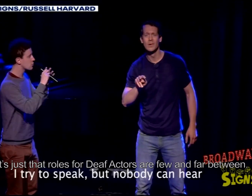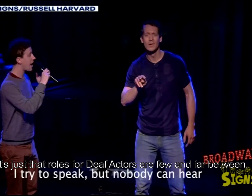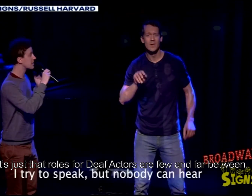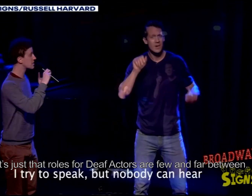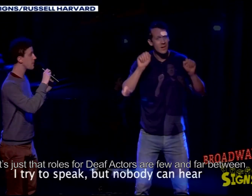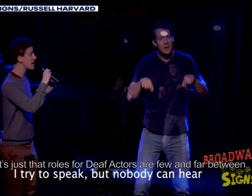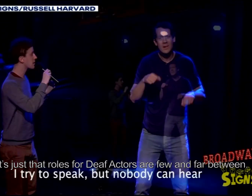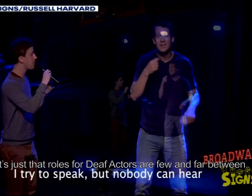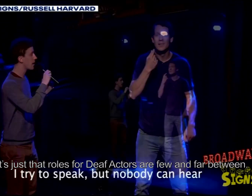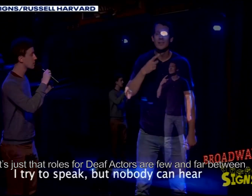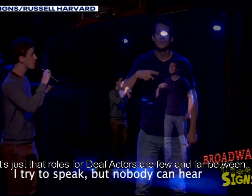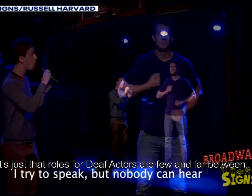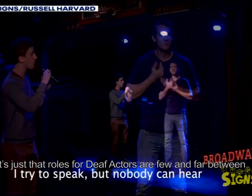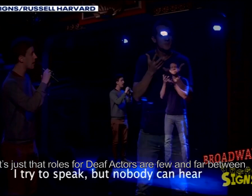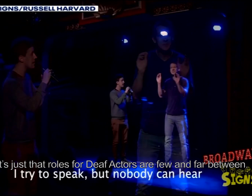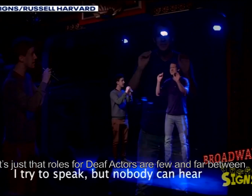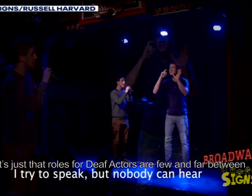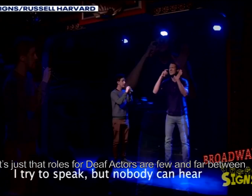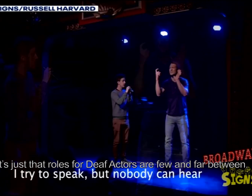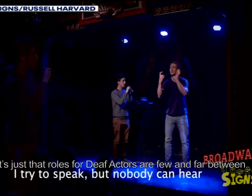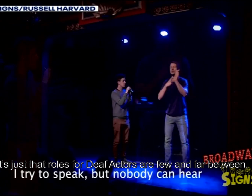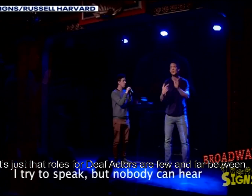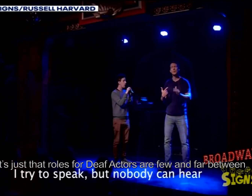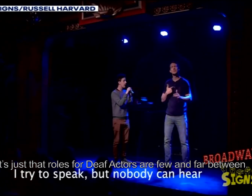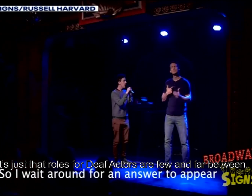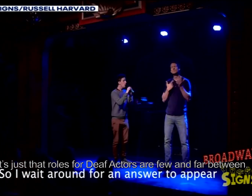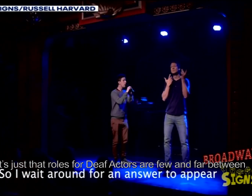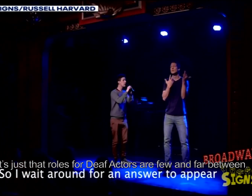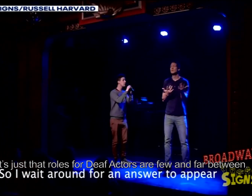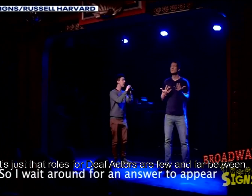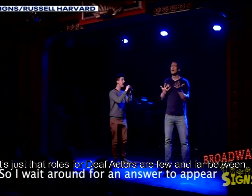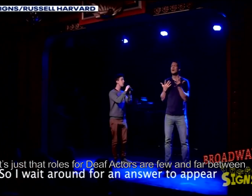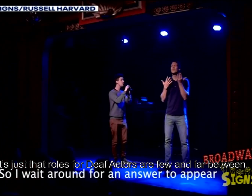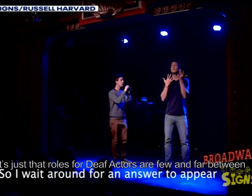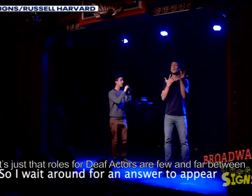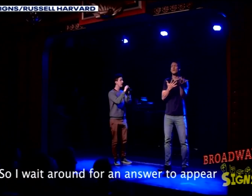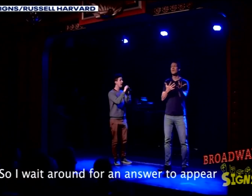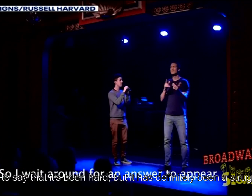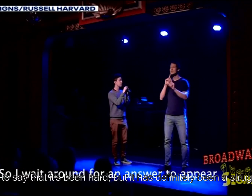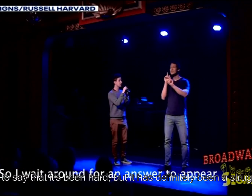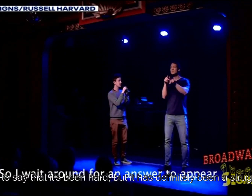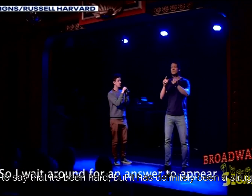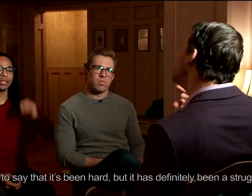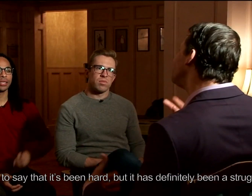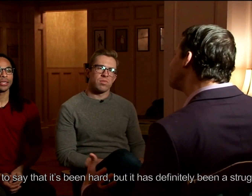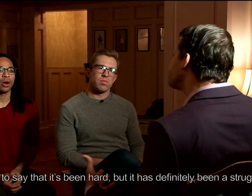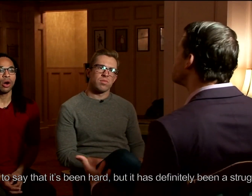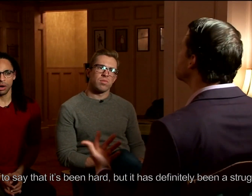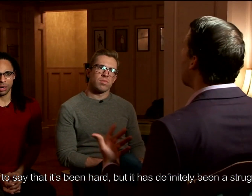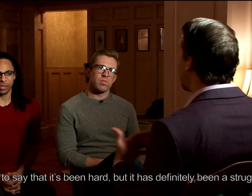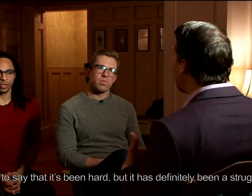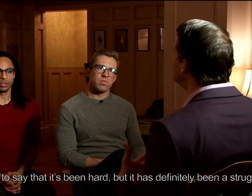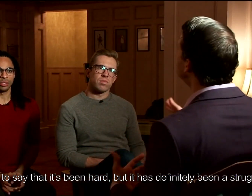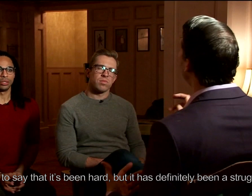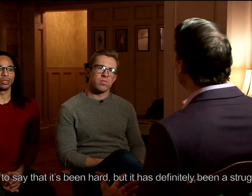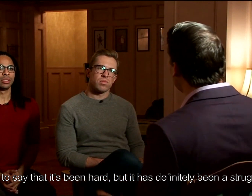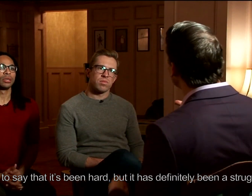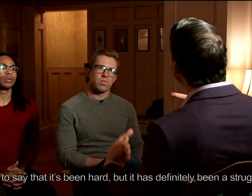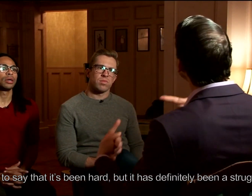that roles for deaf actors are few and far between. I don't want to say that it's hard,